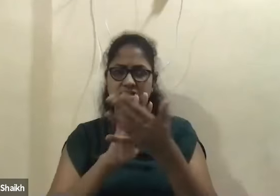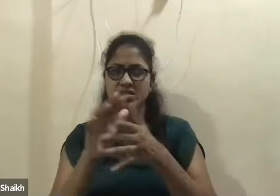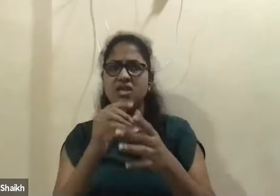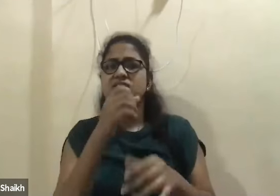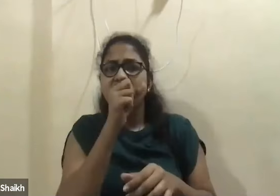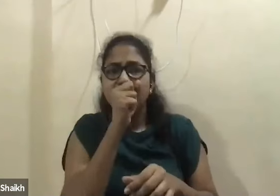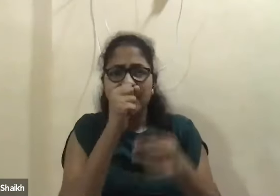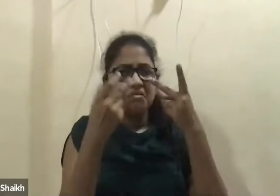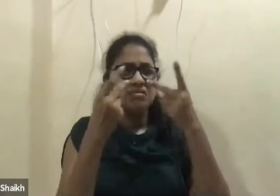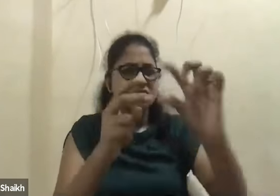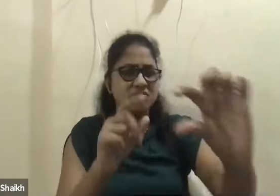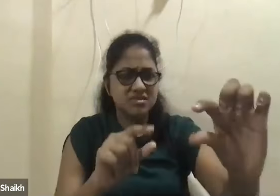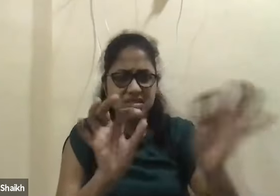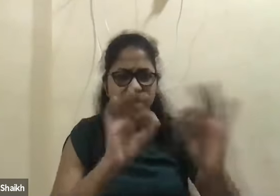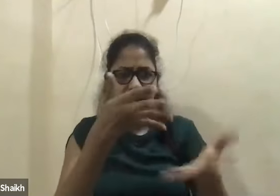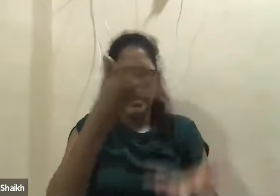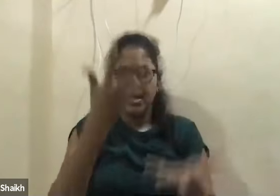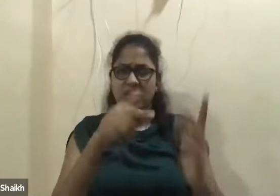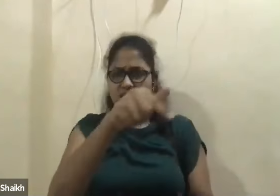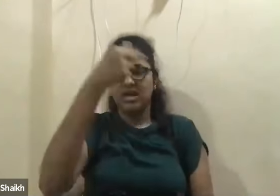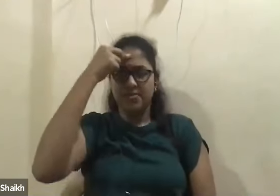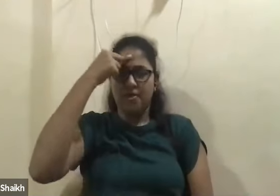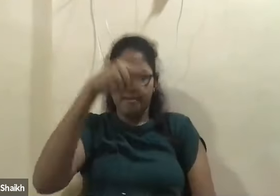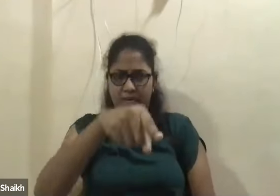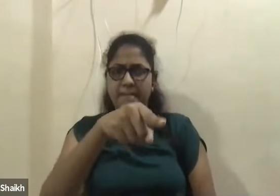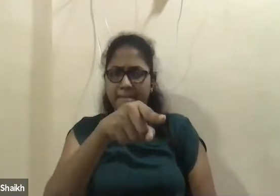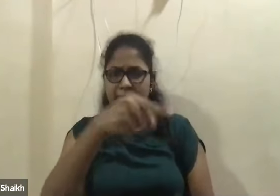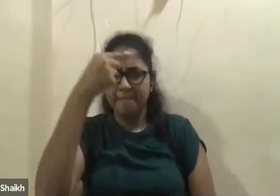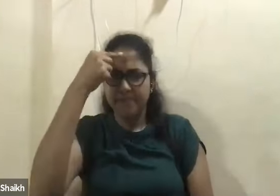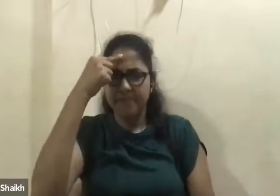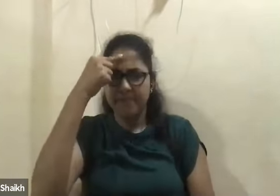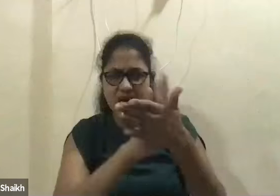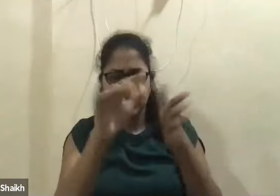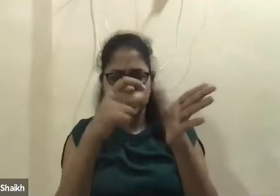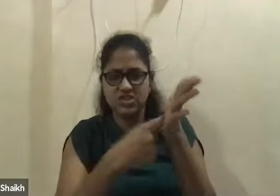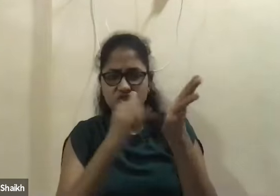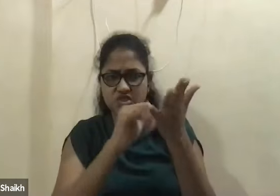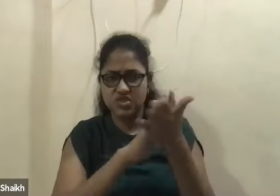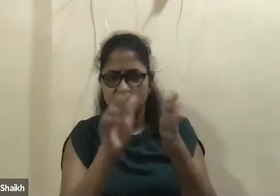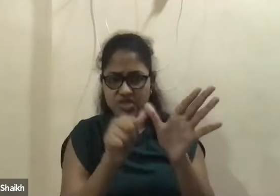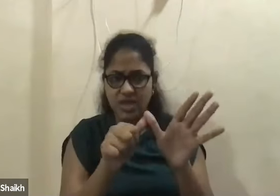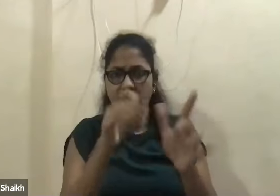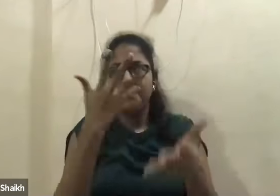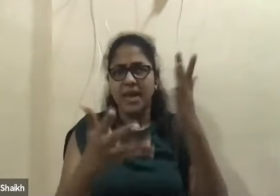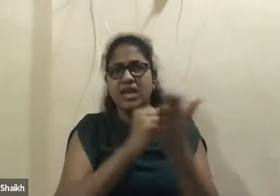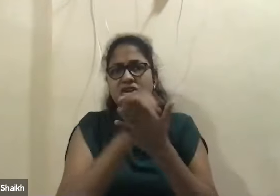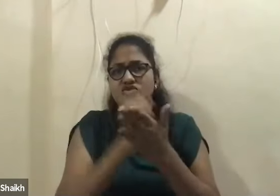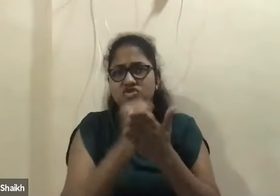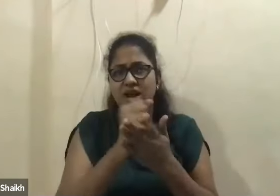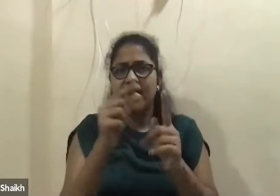with maybe. Oh yeah, yes. I think they have not. I'll just tell her to type the question in the chat box.